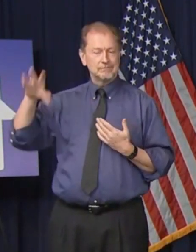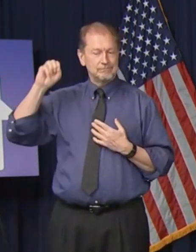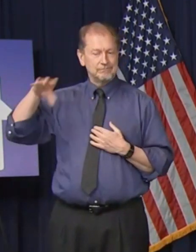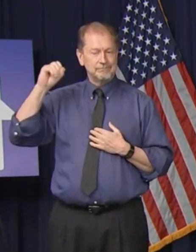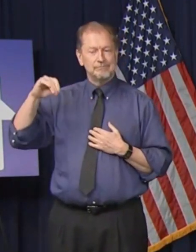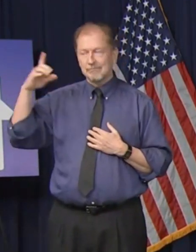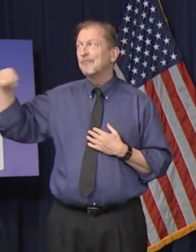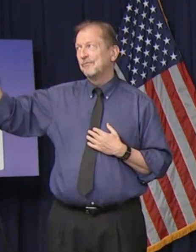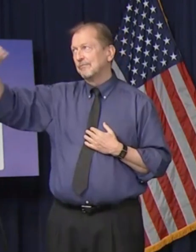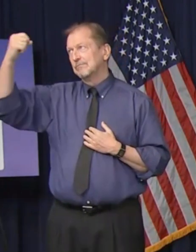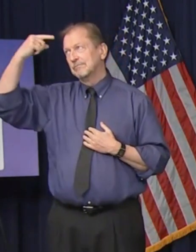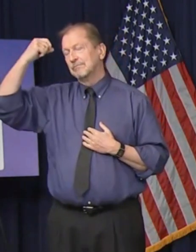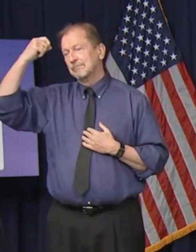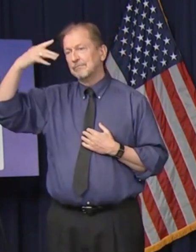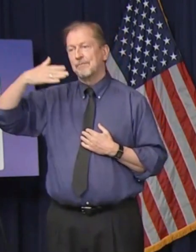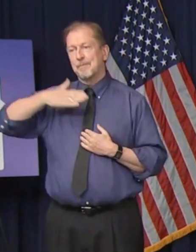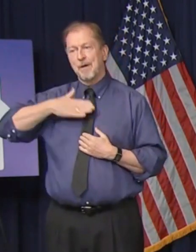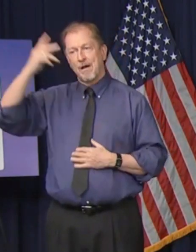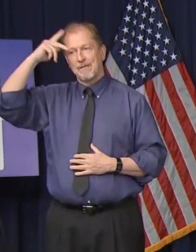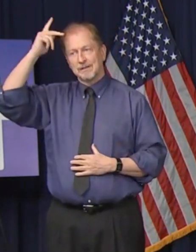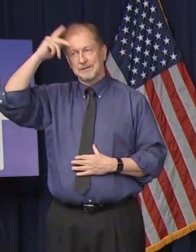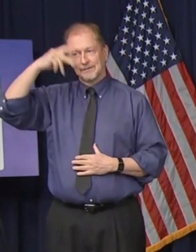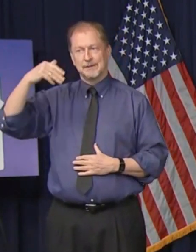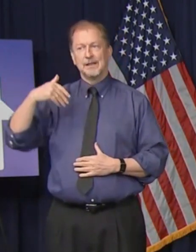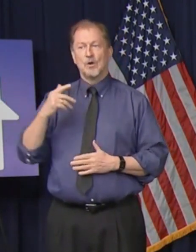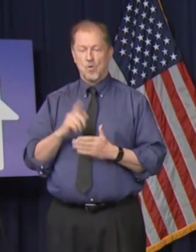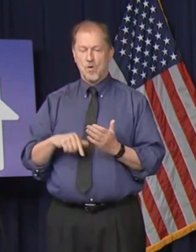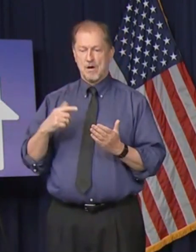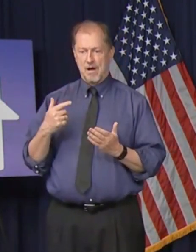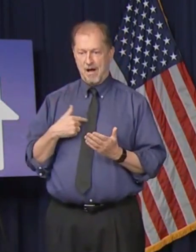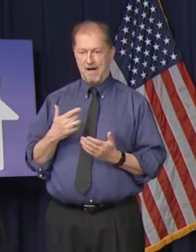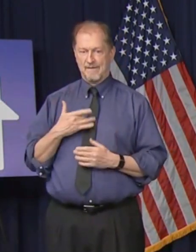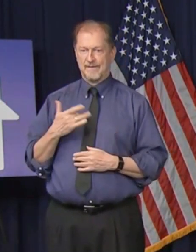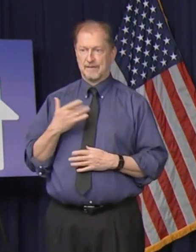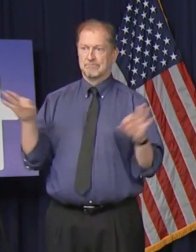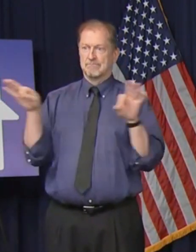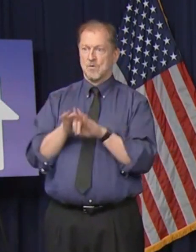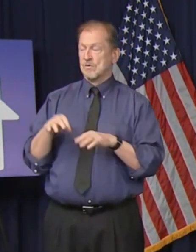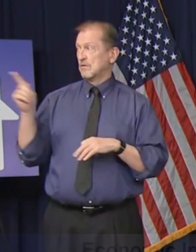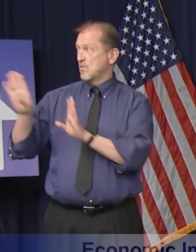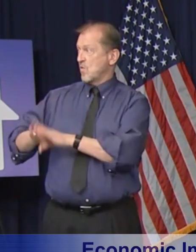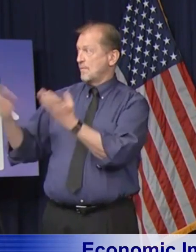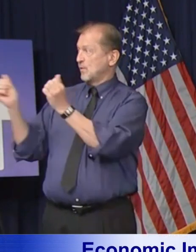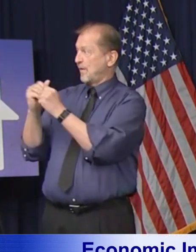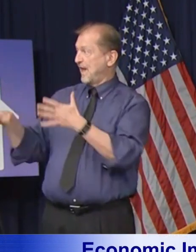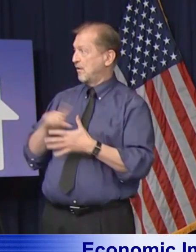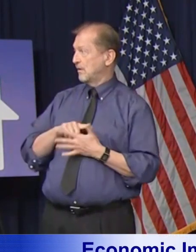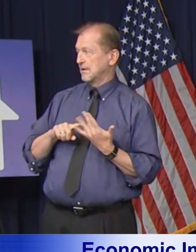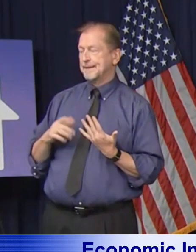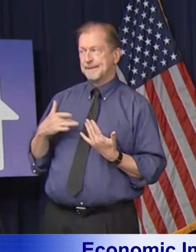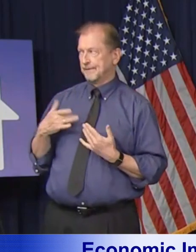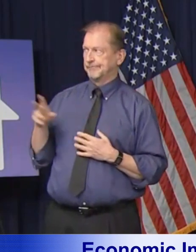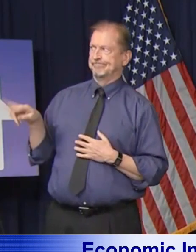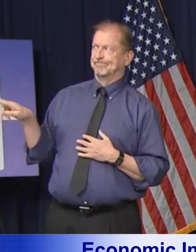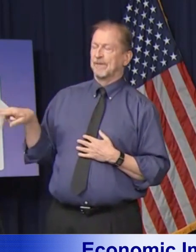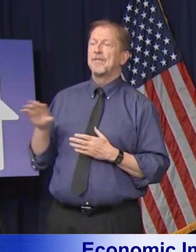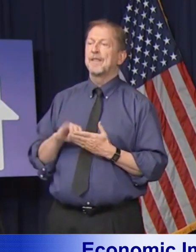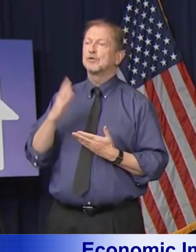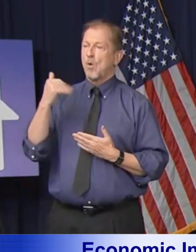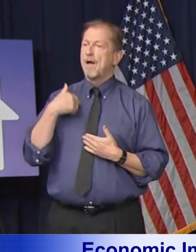set of principles ought to be operated upon in order to think about reopening. It's why we created this